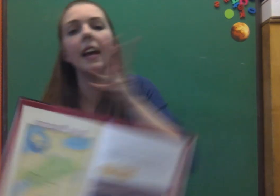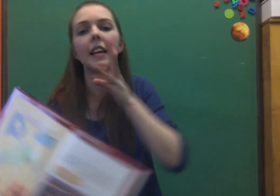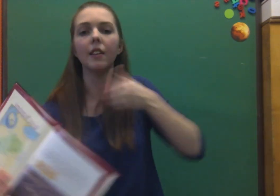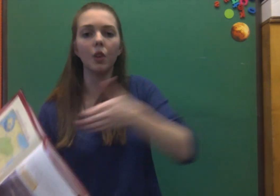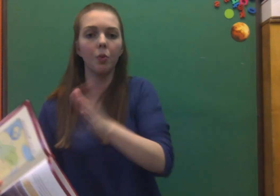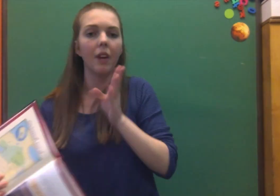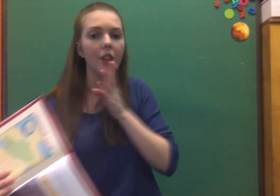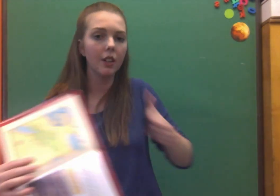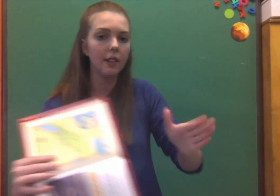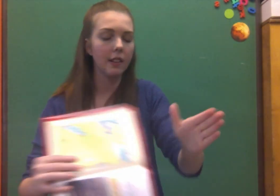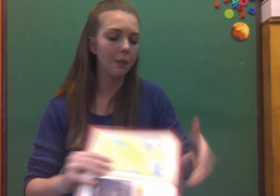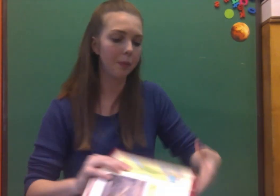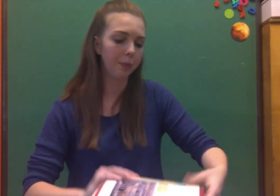is the rivers.